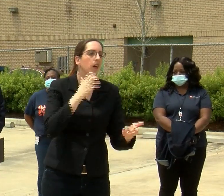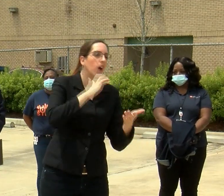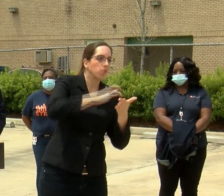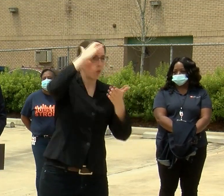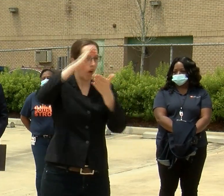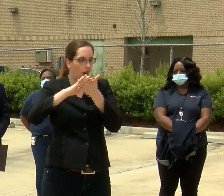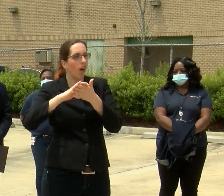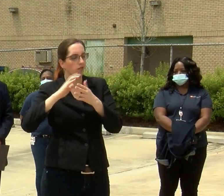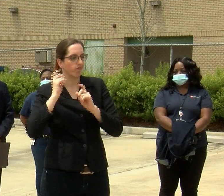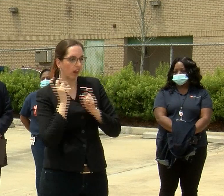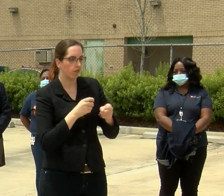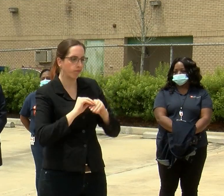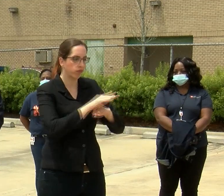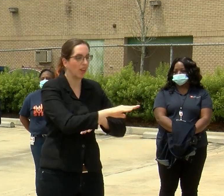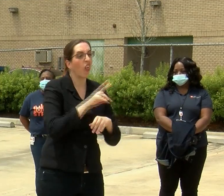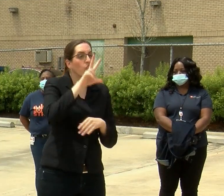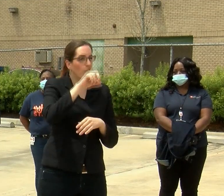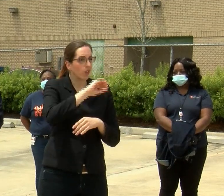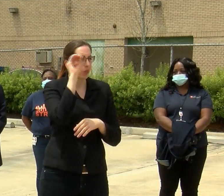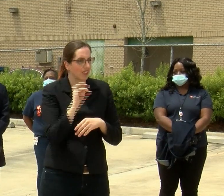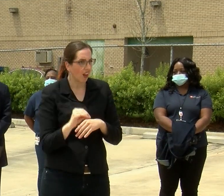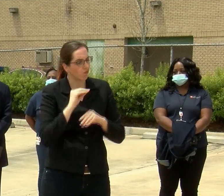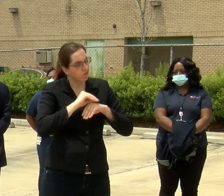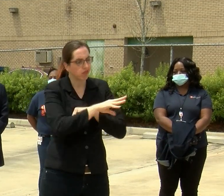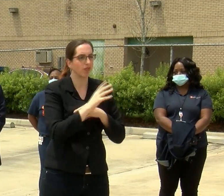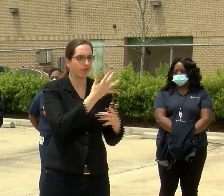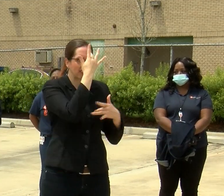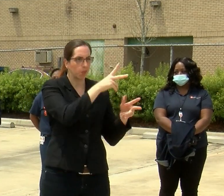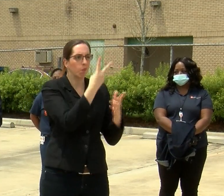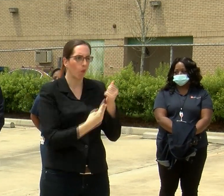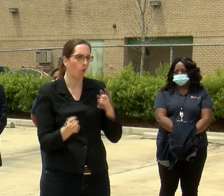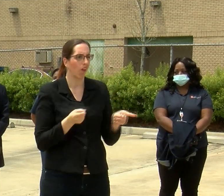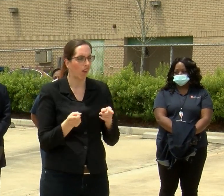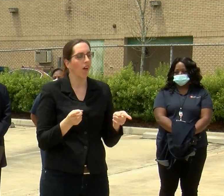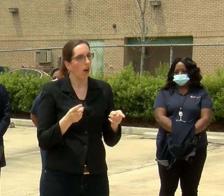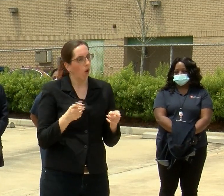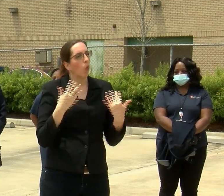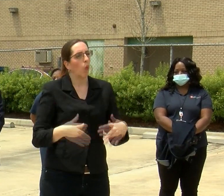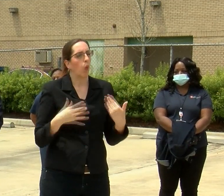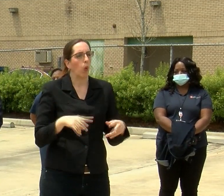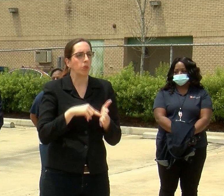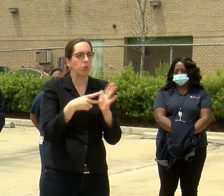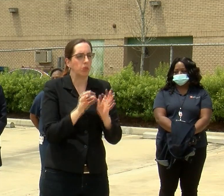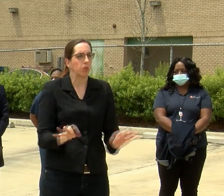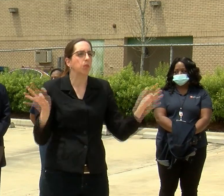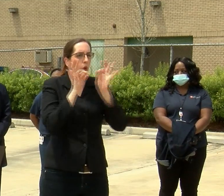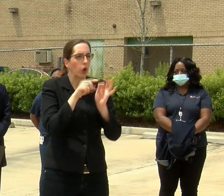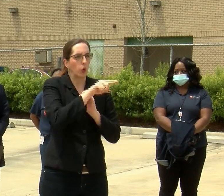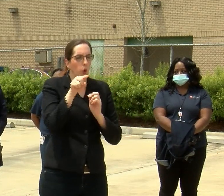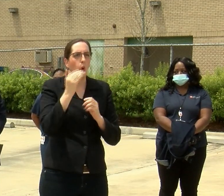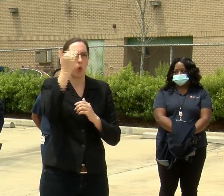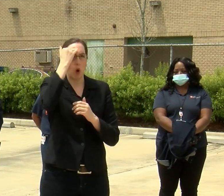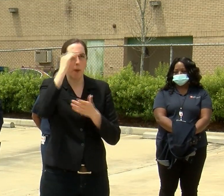to spouses nearly 30% of the time. So I want to make sure that people understand the value of how you